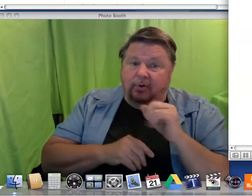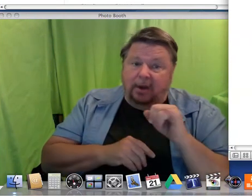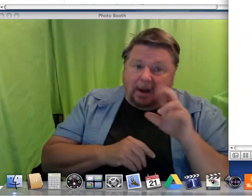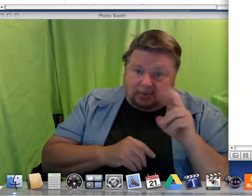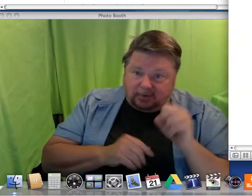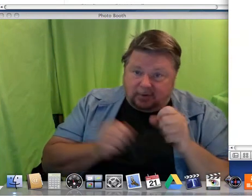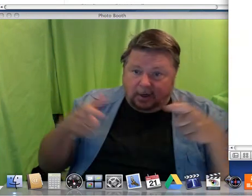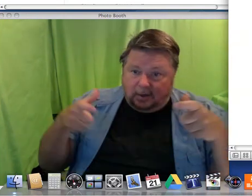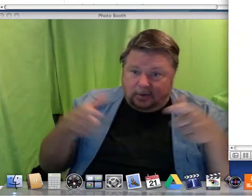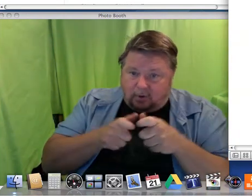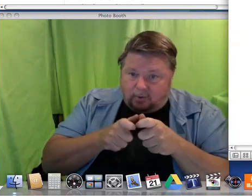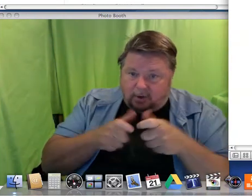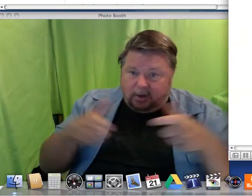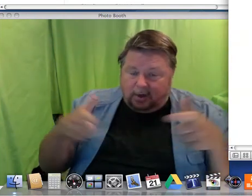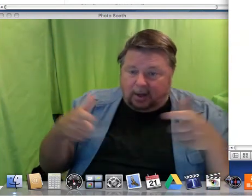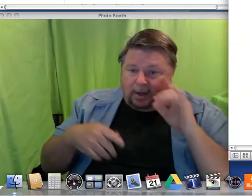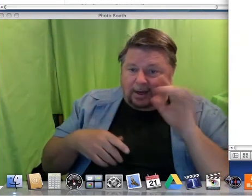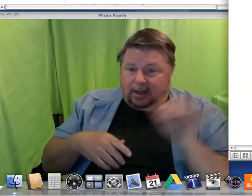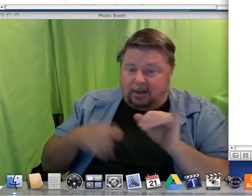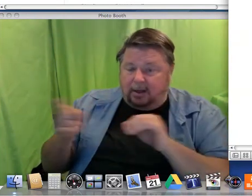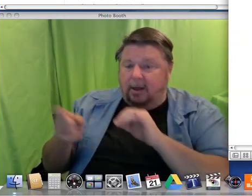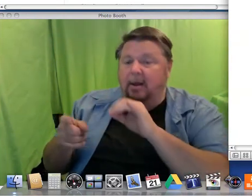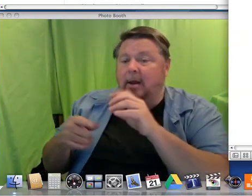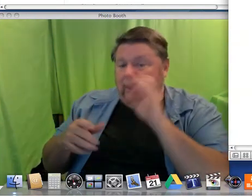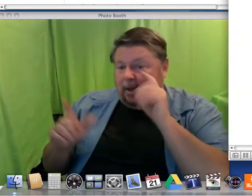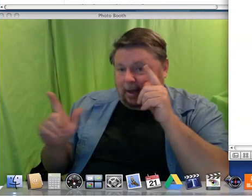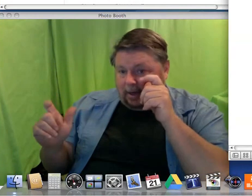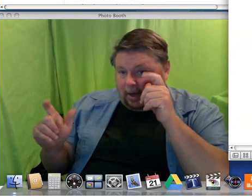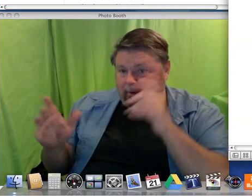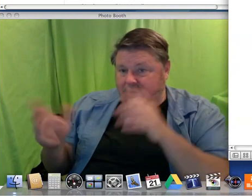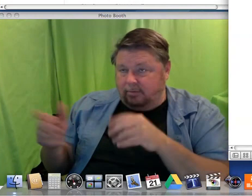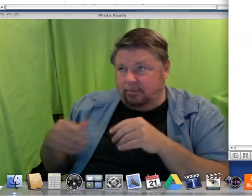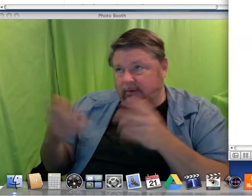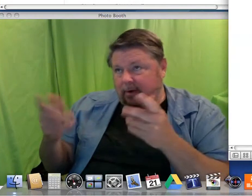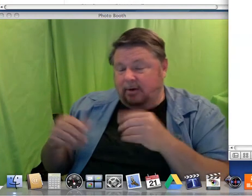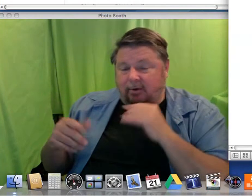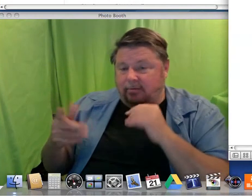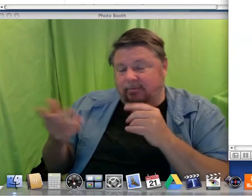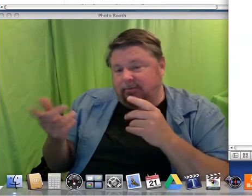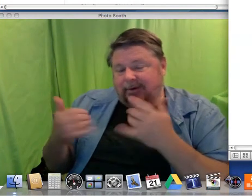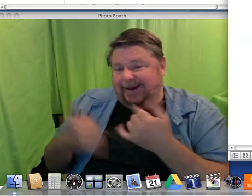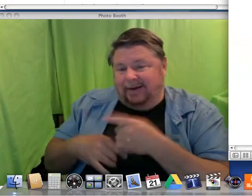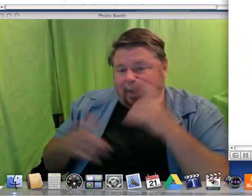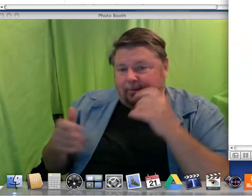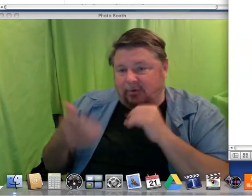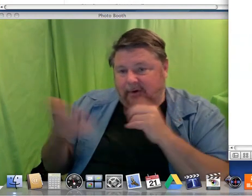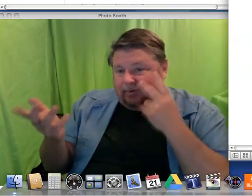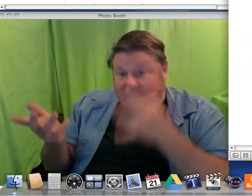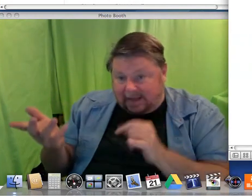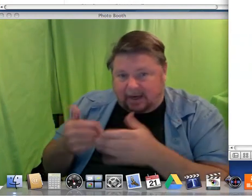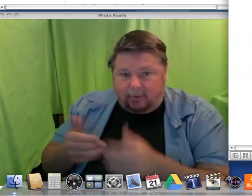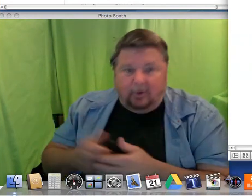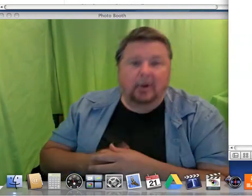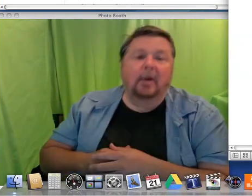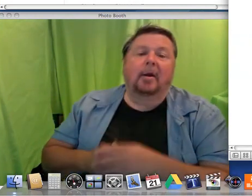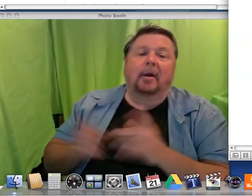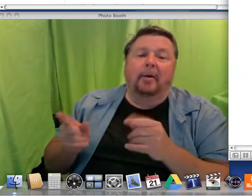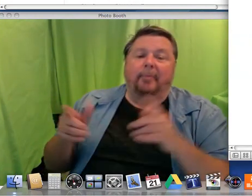through the iris. So, like the camera, although today's cameras you don't see that